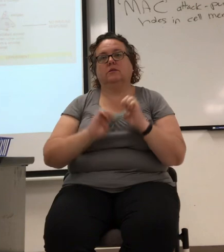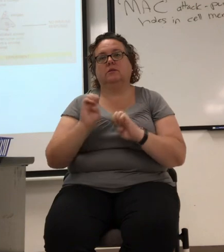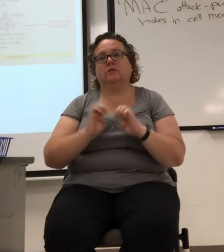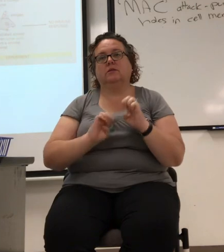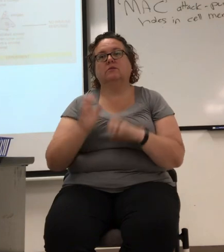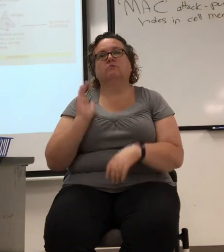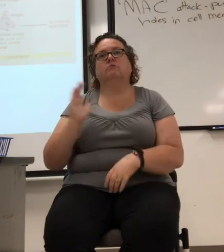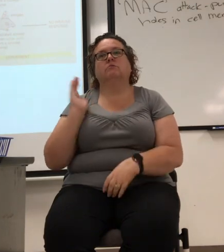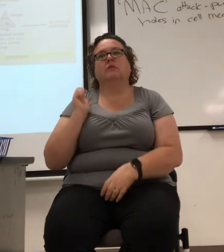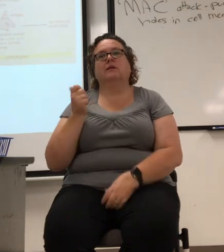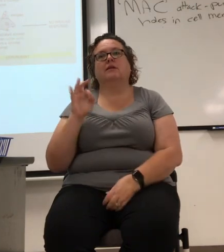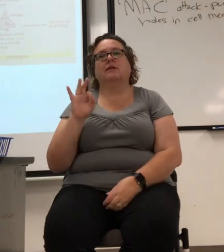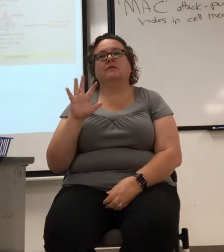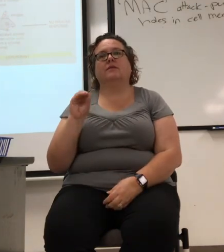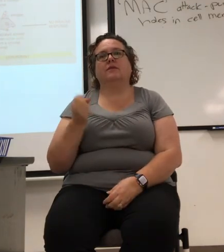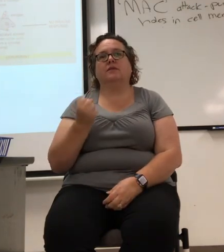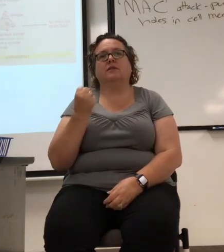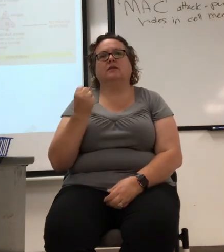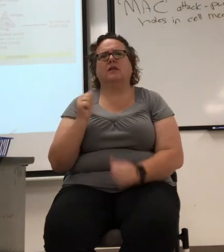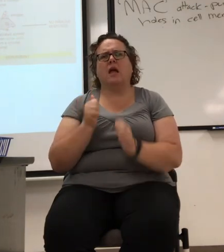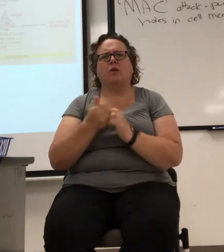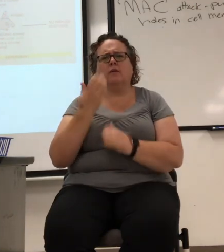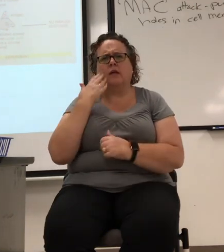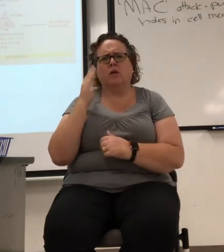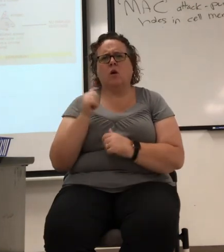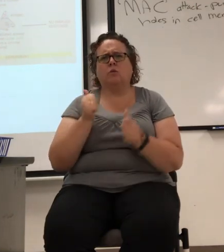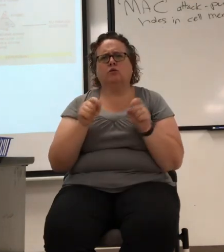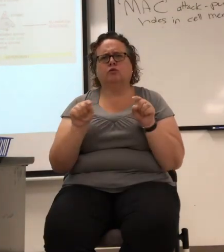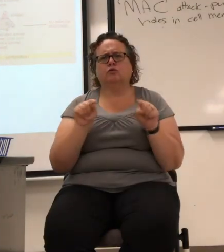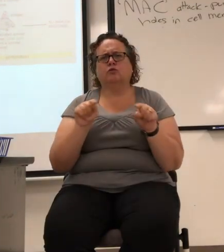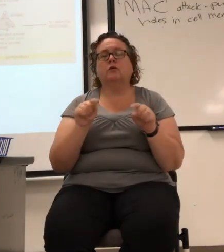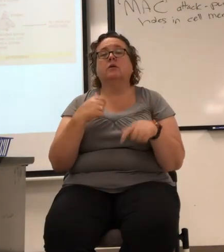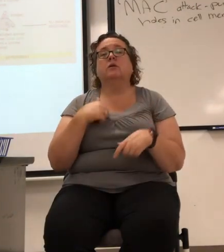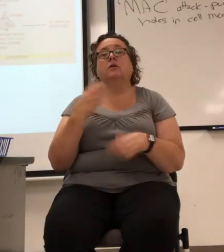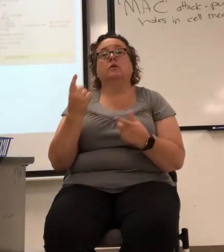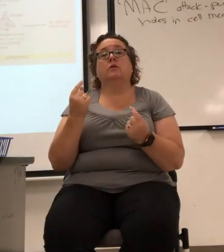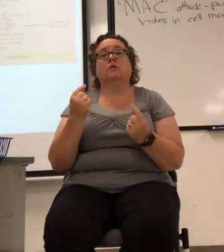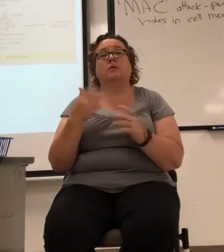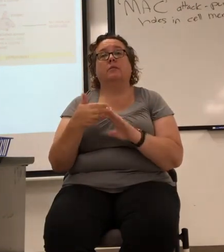Back in the 50s, how did they know it was the lymphocytes? Well, before they knew, what they did was